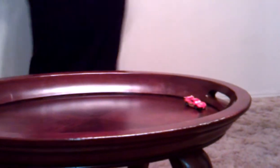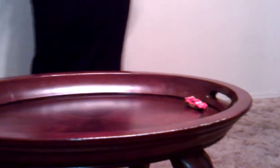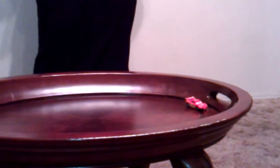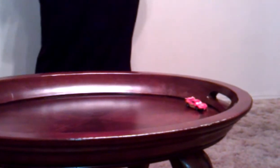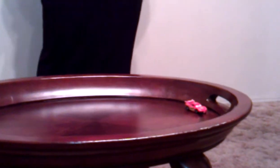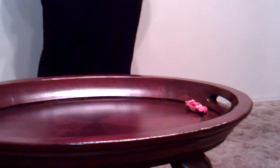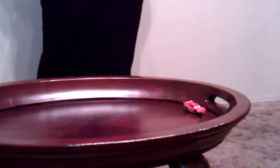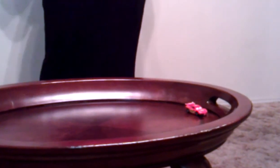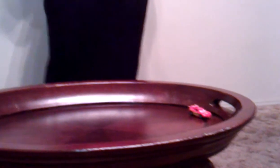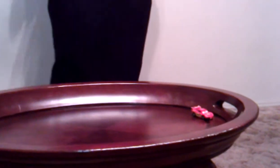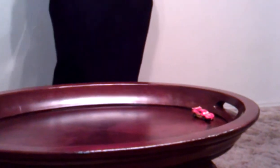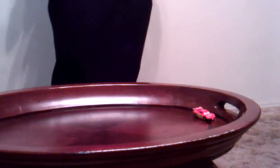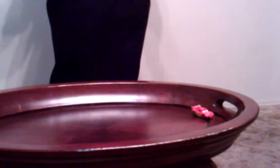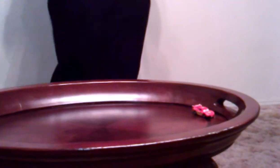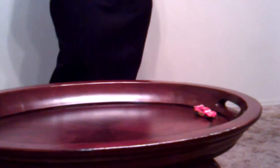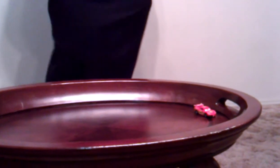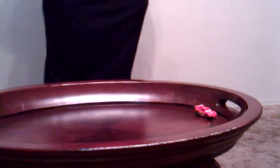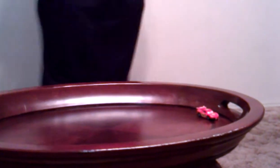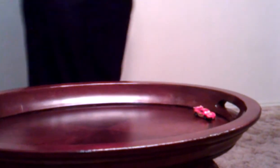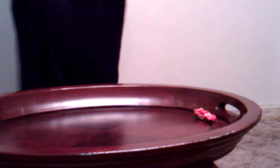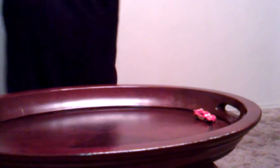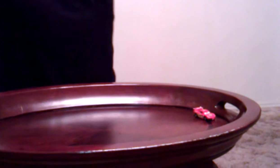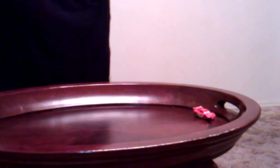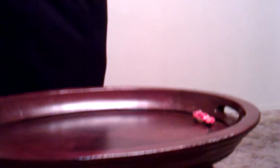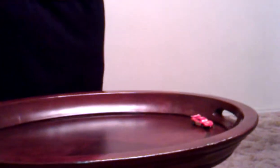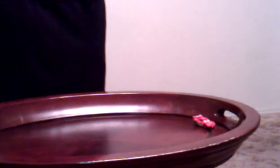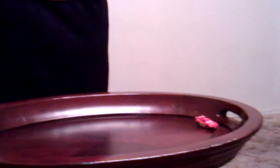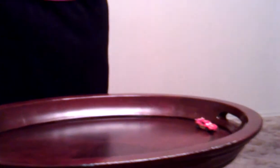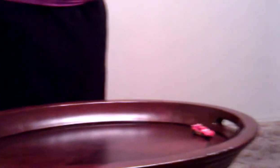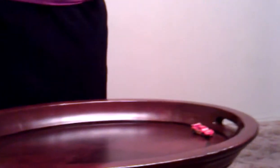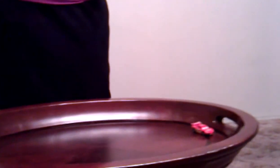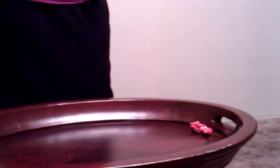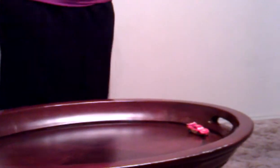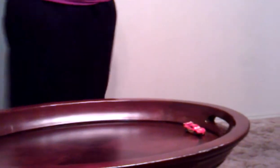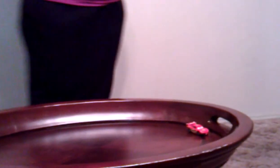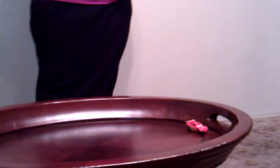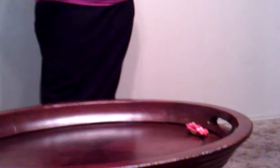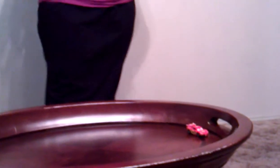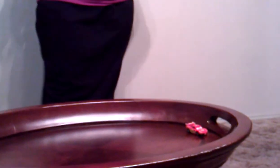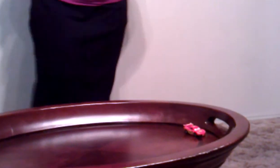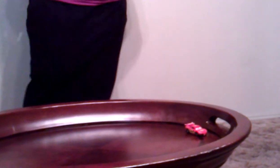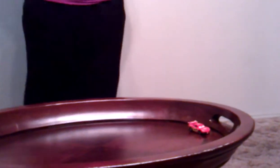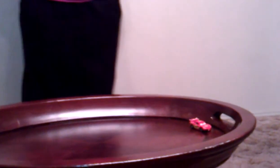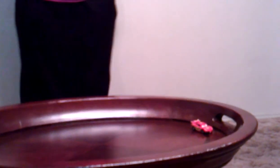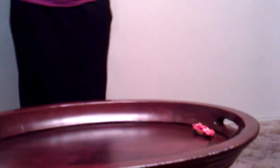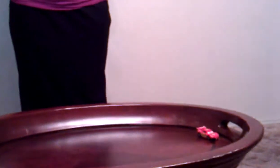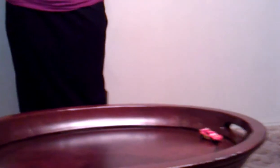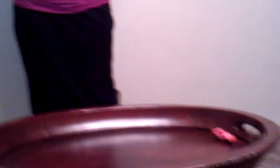kinetic energy when I moved it across the table. Now, let's look at another example.